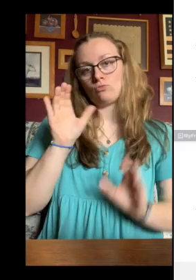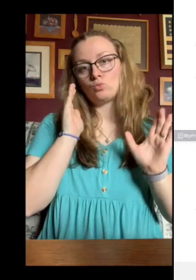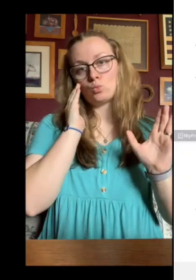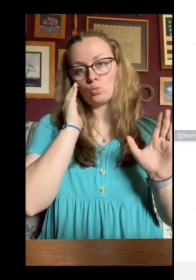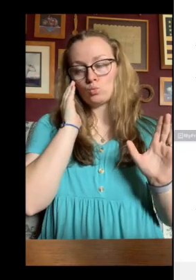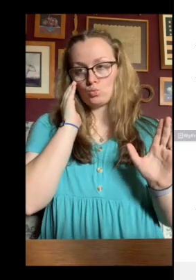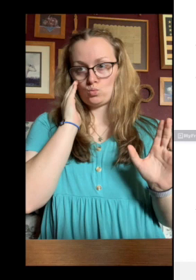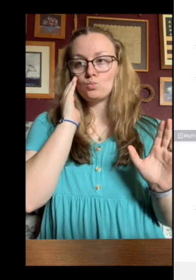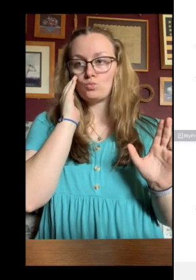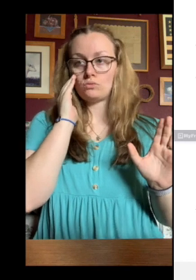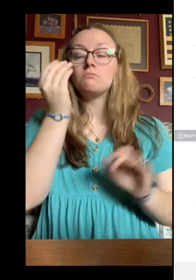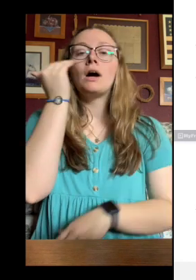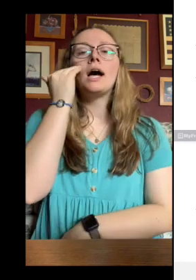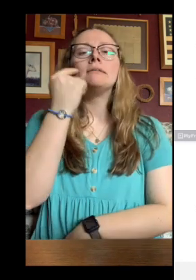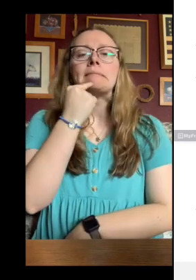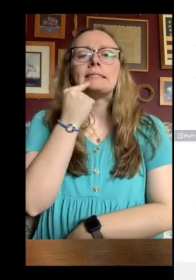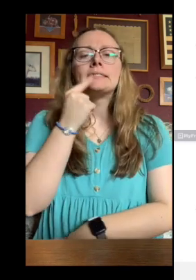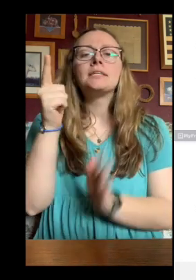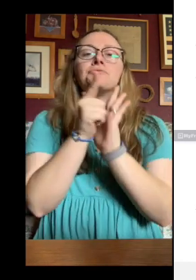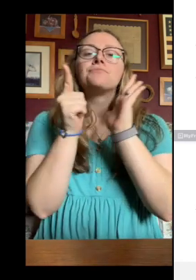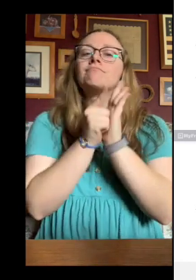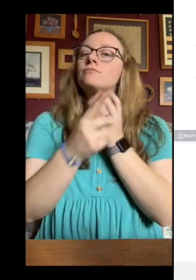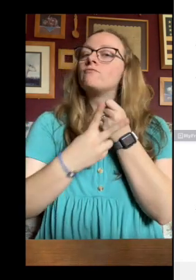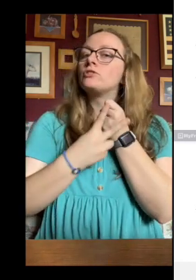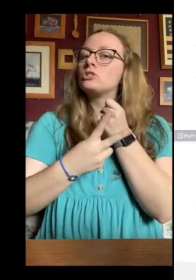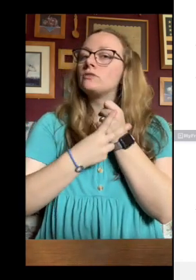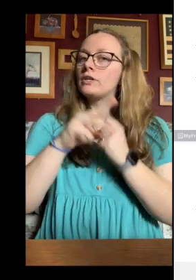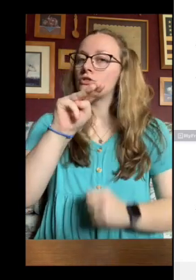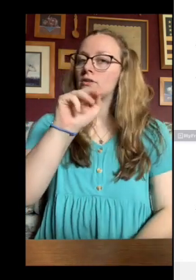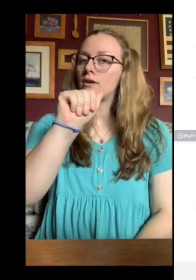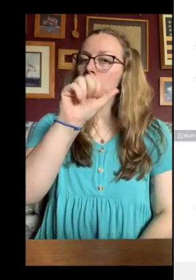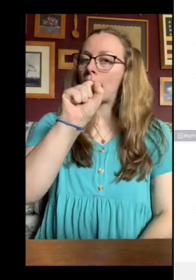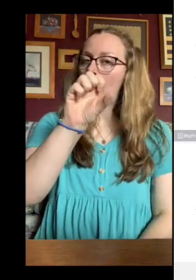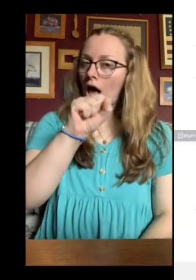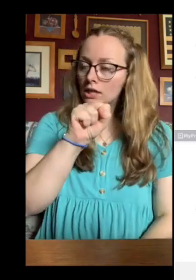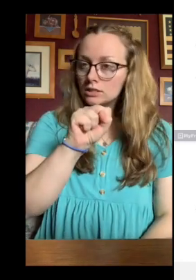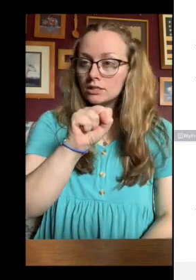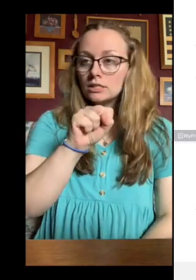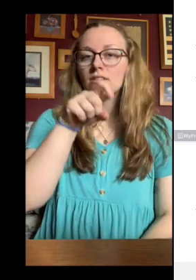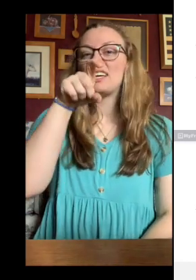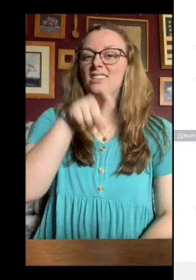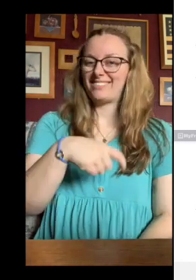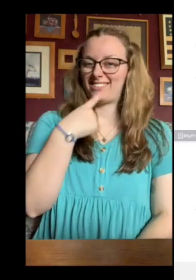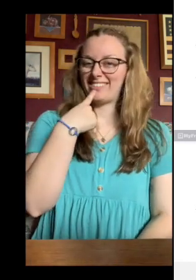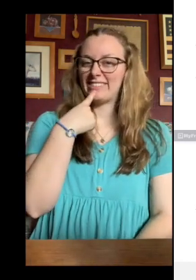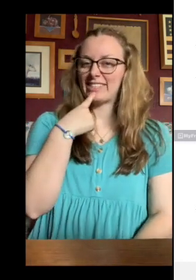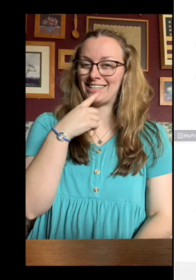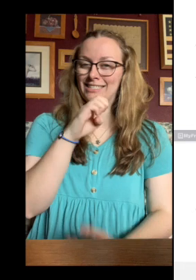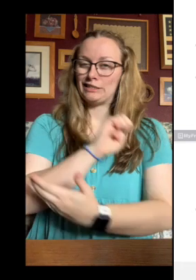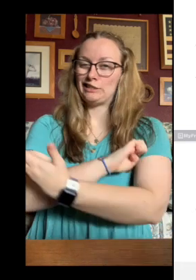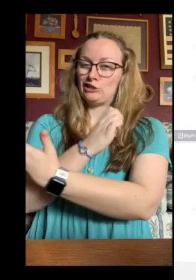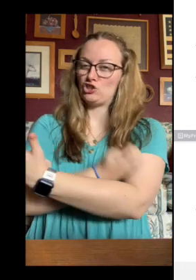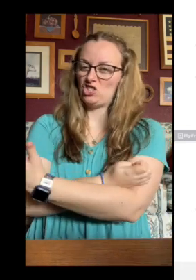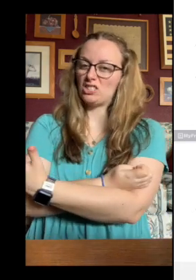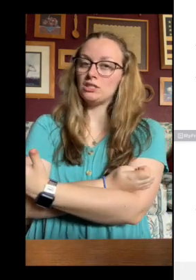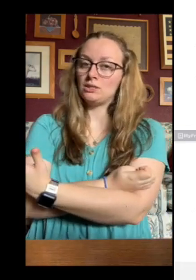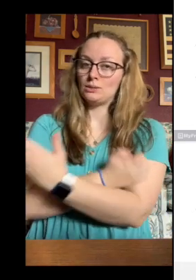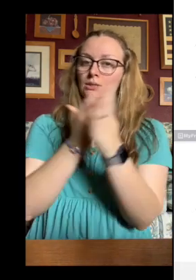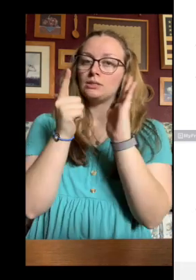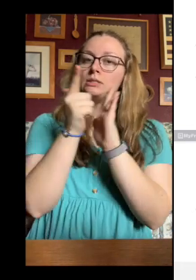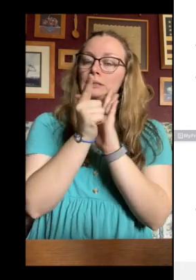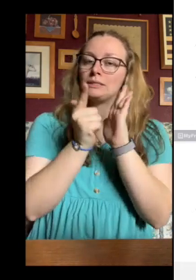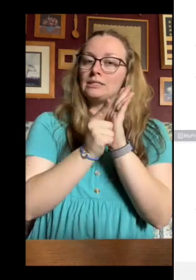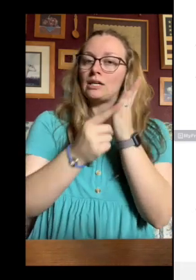know it says law of conservation of mass. It should say, and it says on your paper too, should say energy.